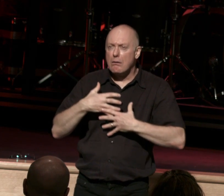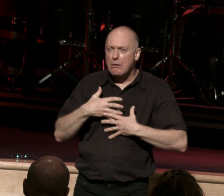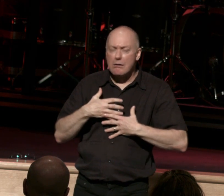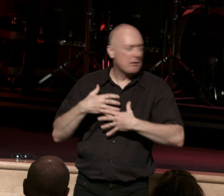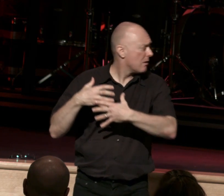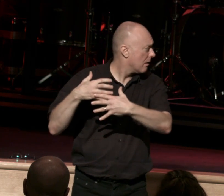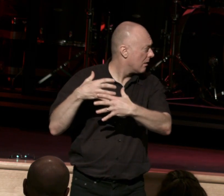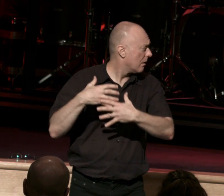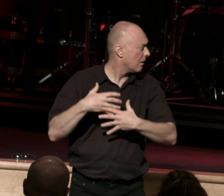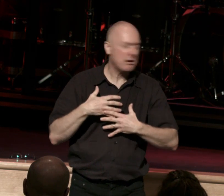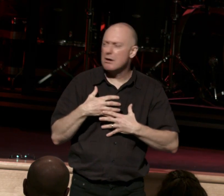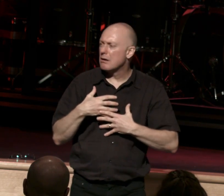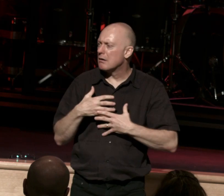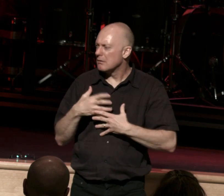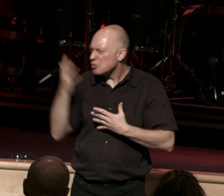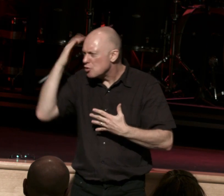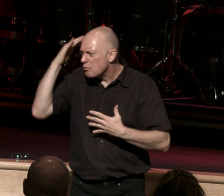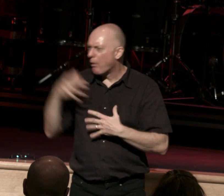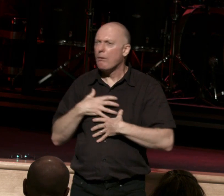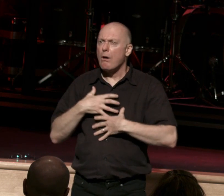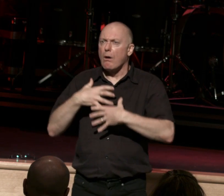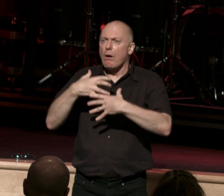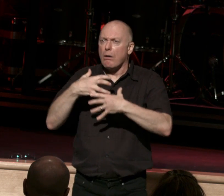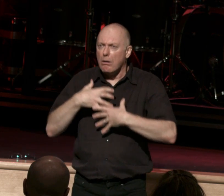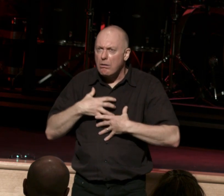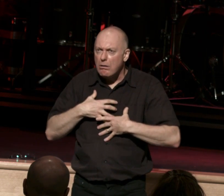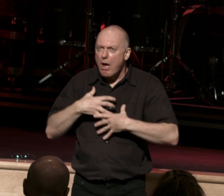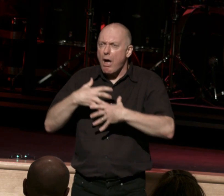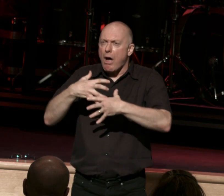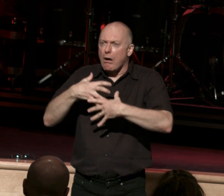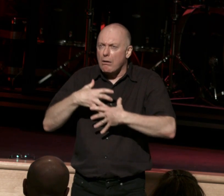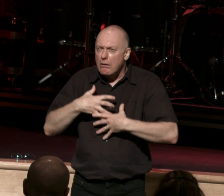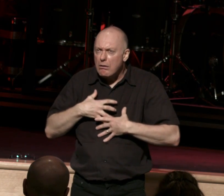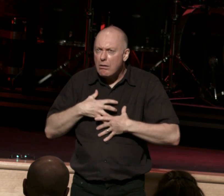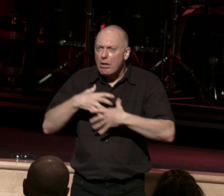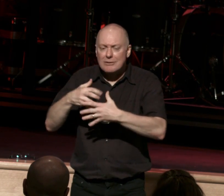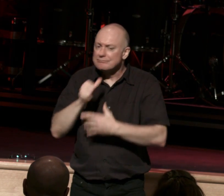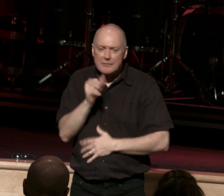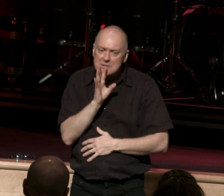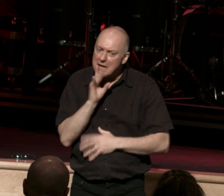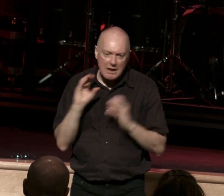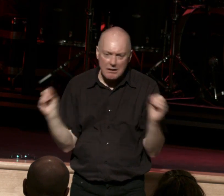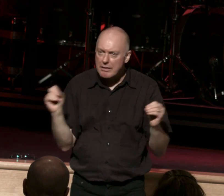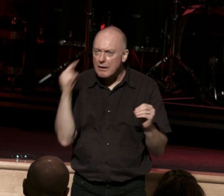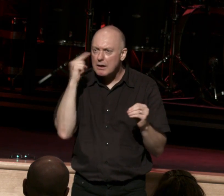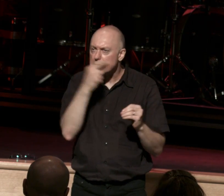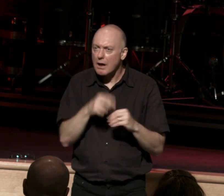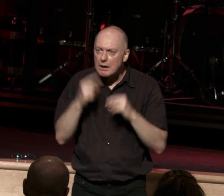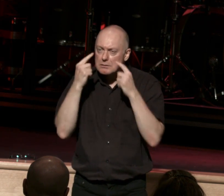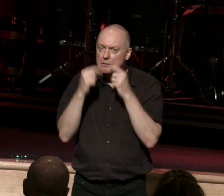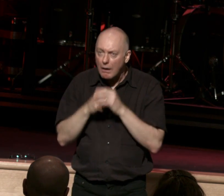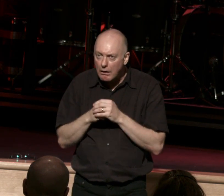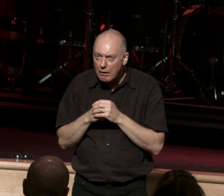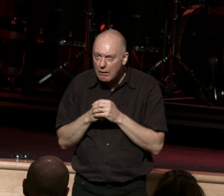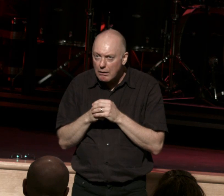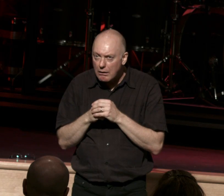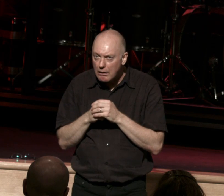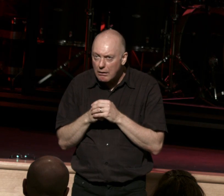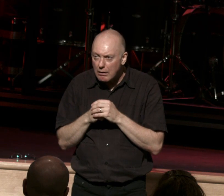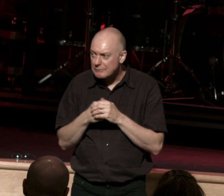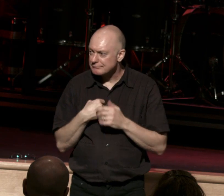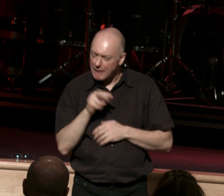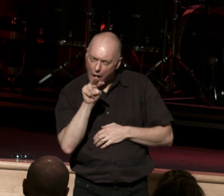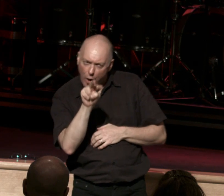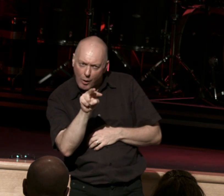few breaths, just kind of like the impulse of the body, just trying to gasp for air. And he wasn't saying anything. His eyes were kind of glazed over. I'm sitting